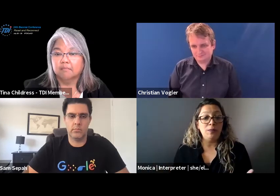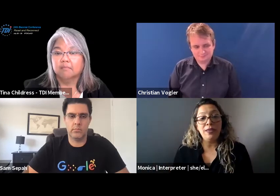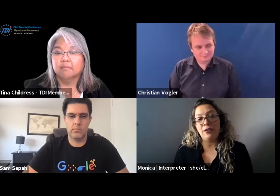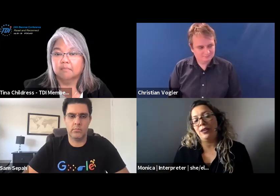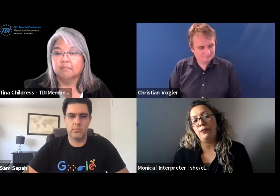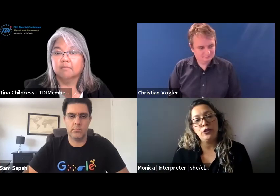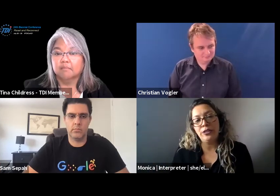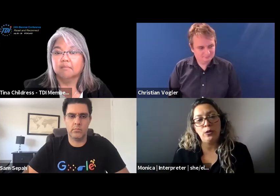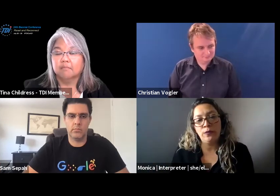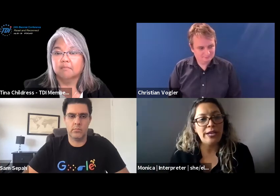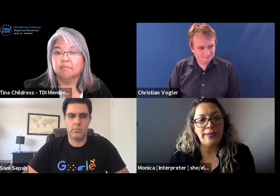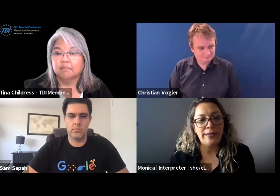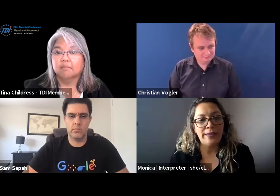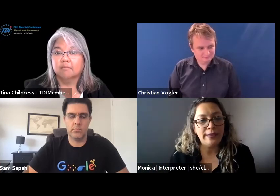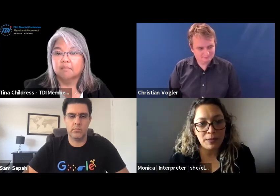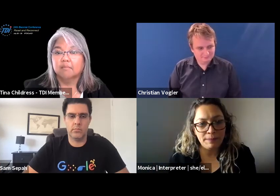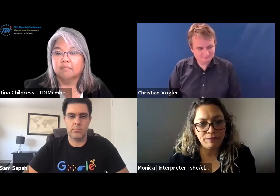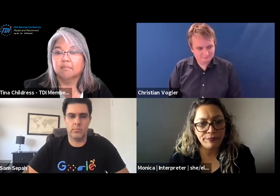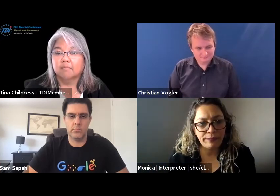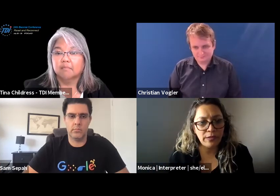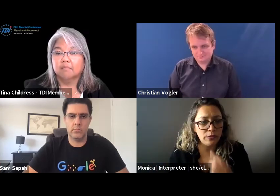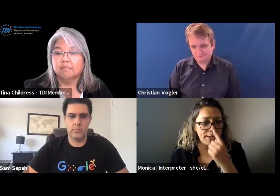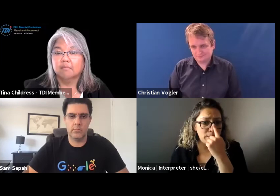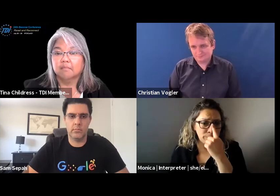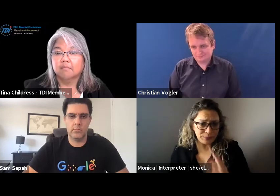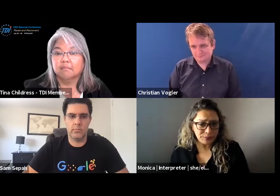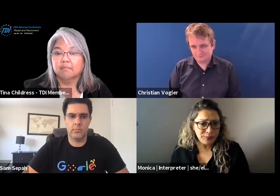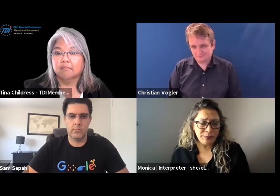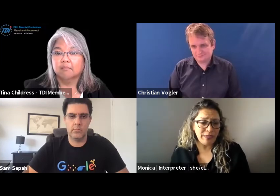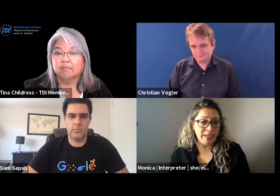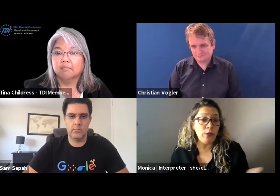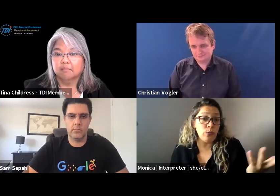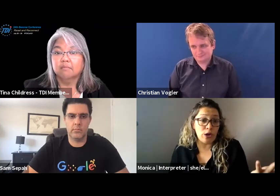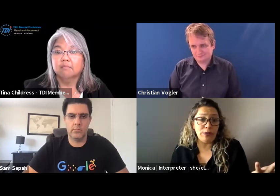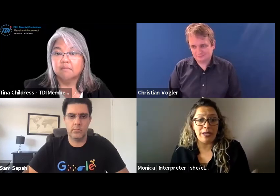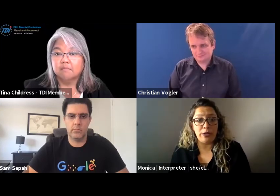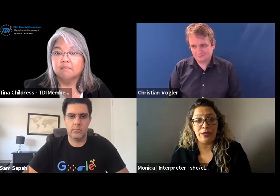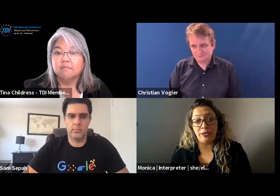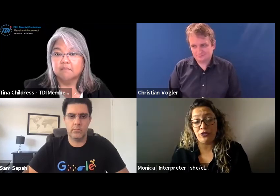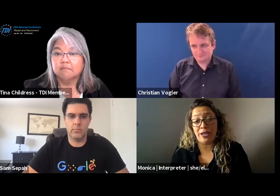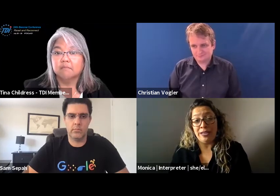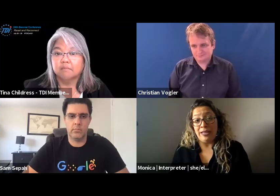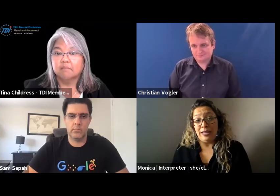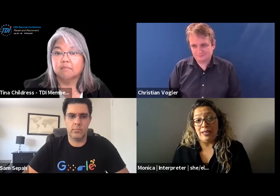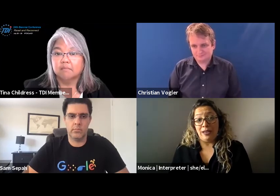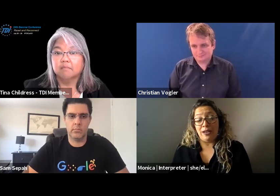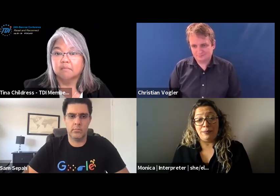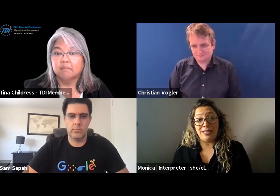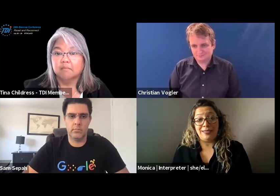is going to be there. And unfortunately, over tech, that doesn't happen. So now, if you are relying on the internet,